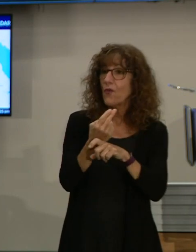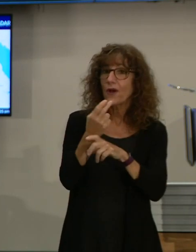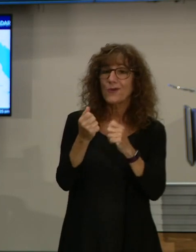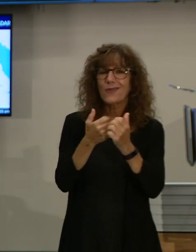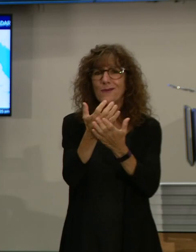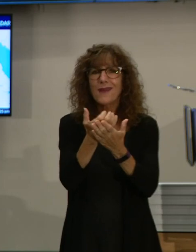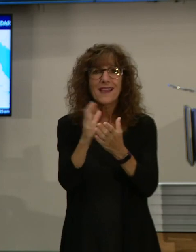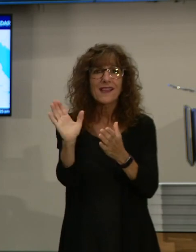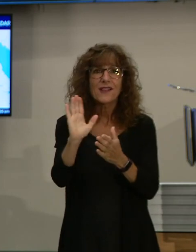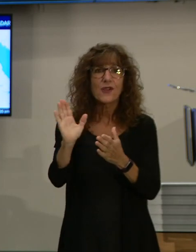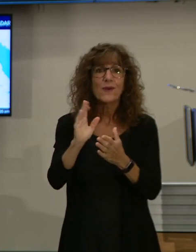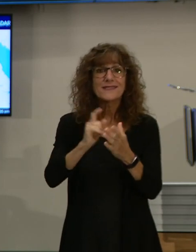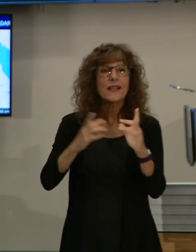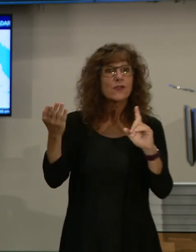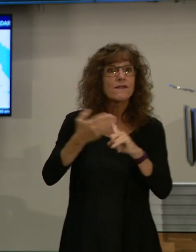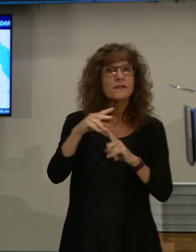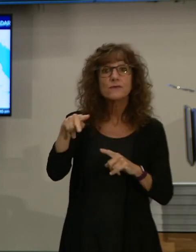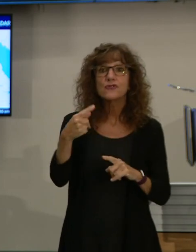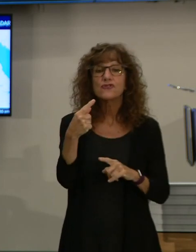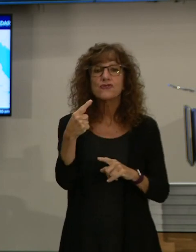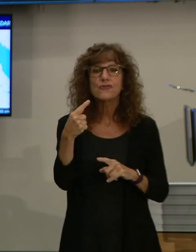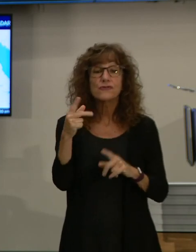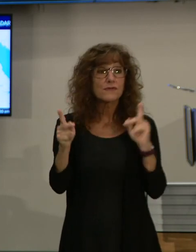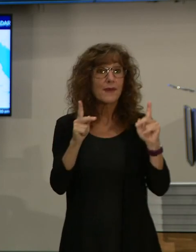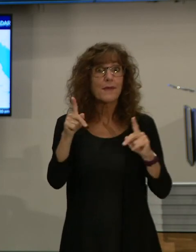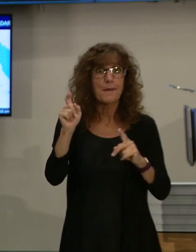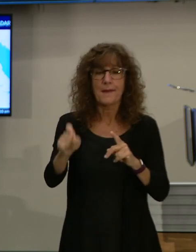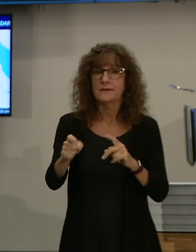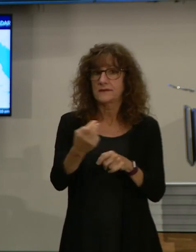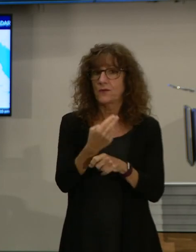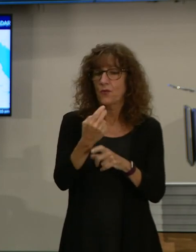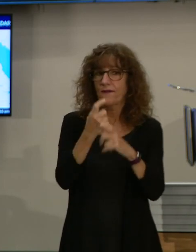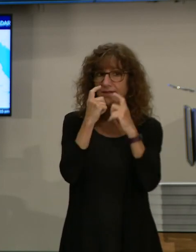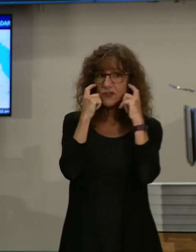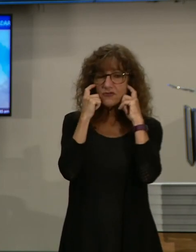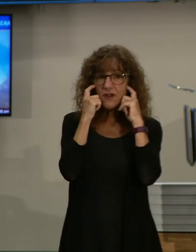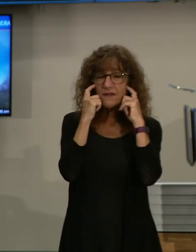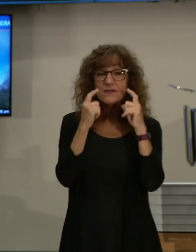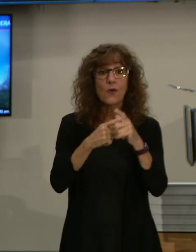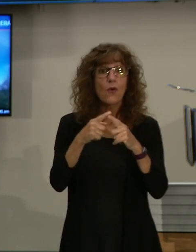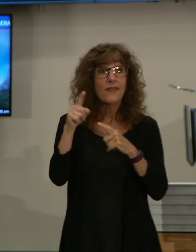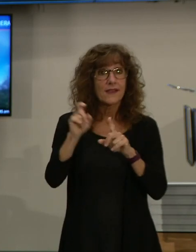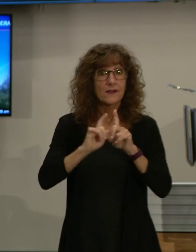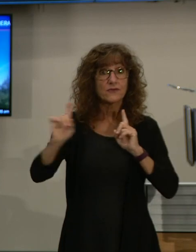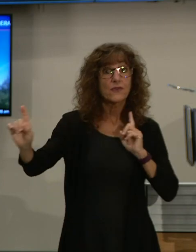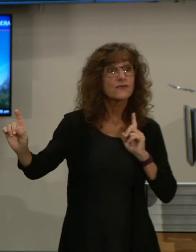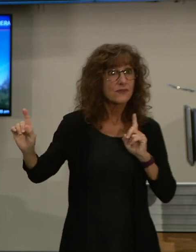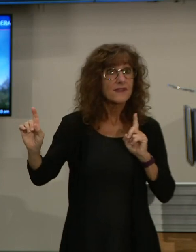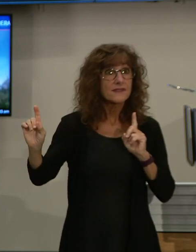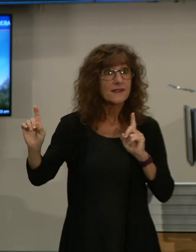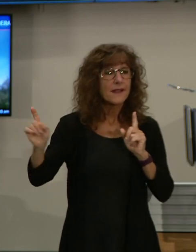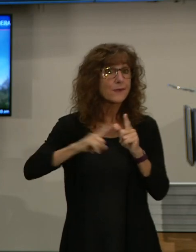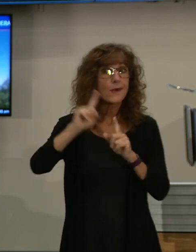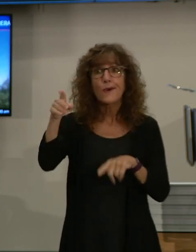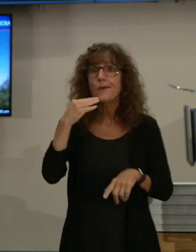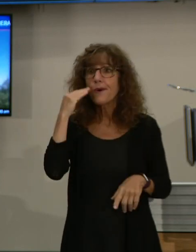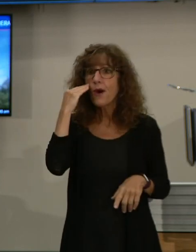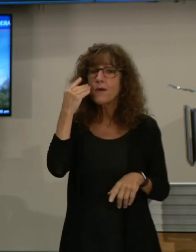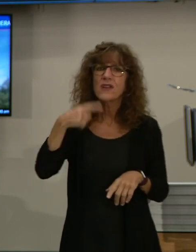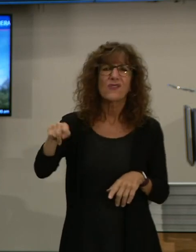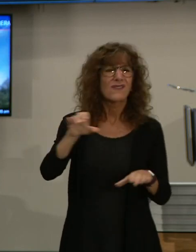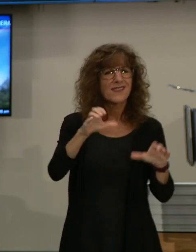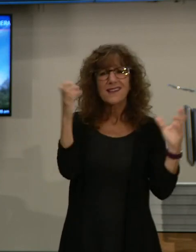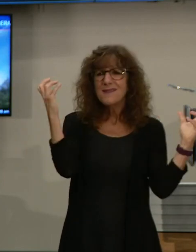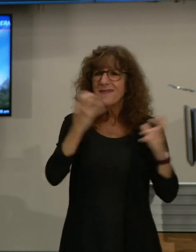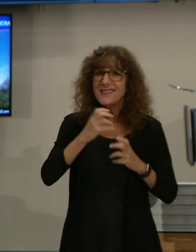begging. Nobody's had to convince Prince Georgians that they needed to wear the facial coverings or that they needed to social distance or go home. I mean, you all have done